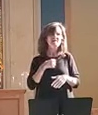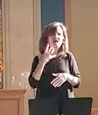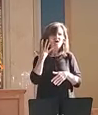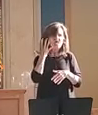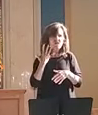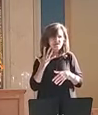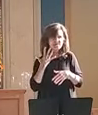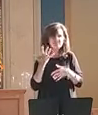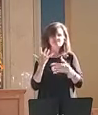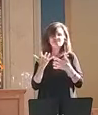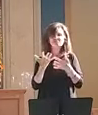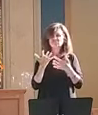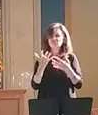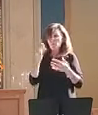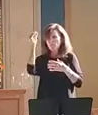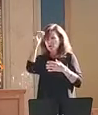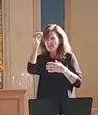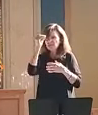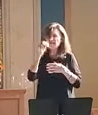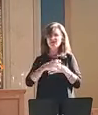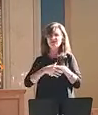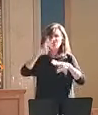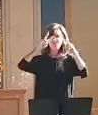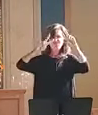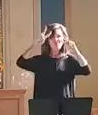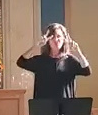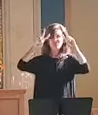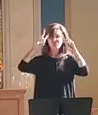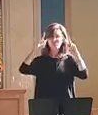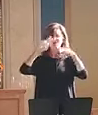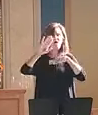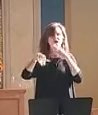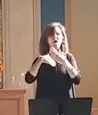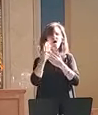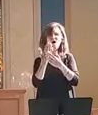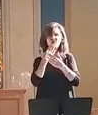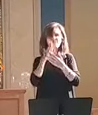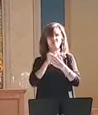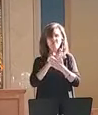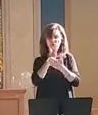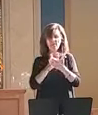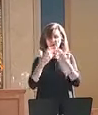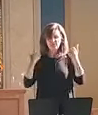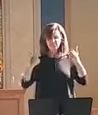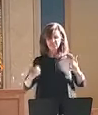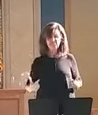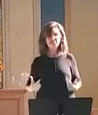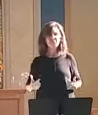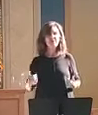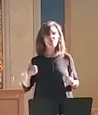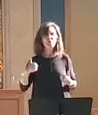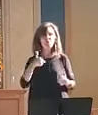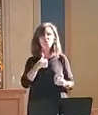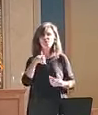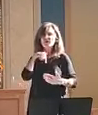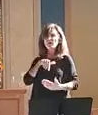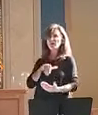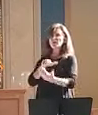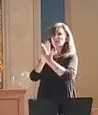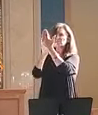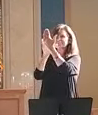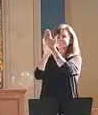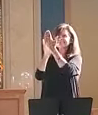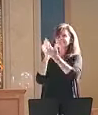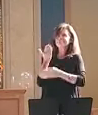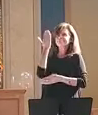insistent opinion, with our stupidities, our foibles, our sinful inclination. We bring it